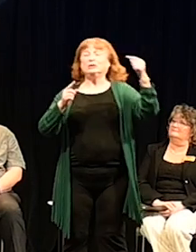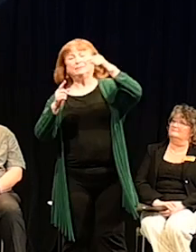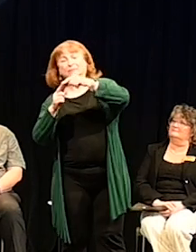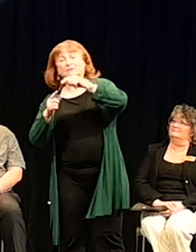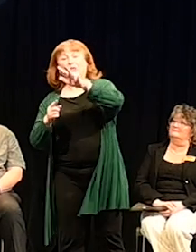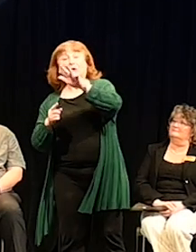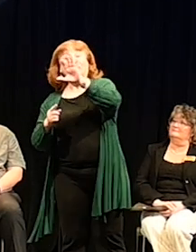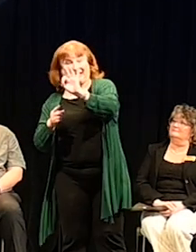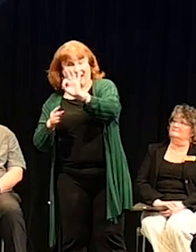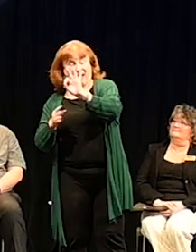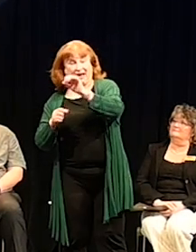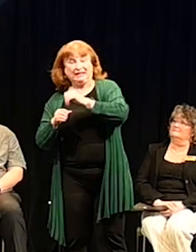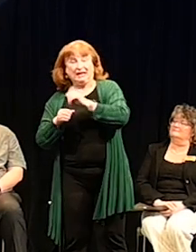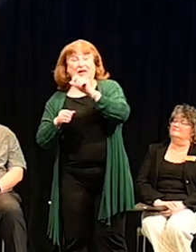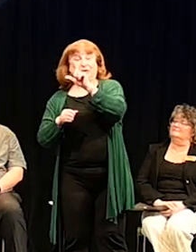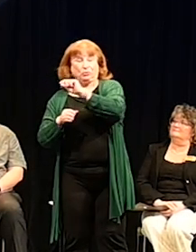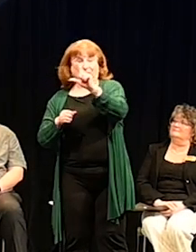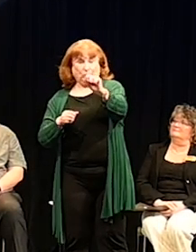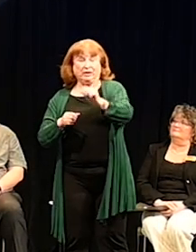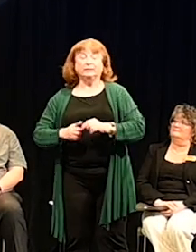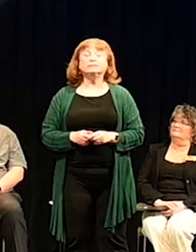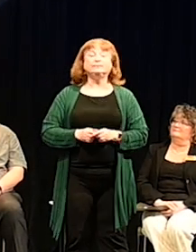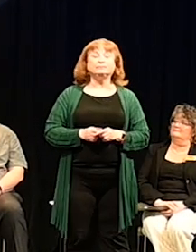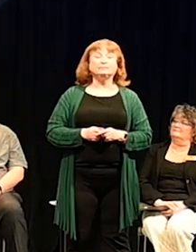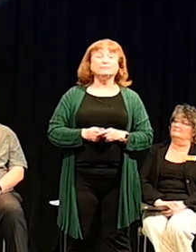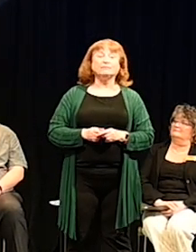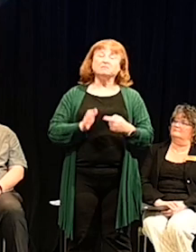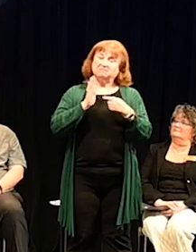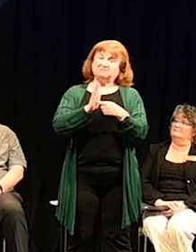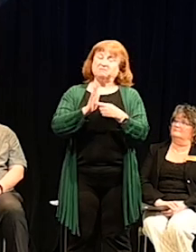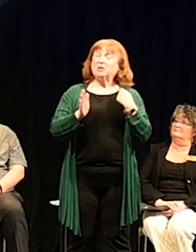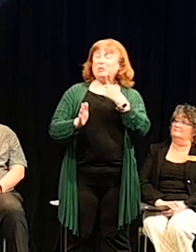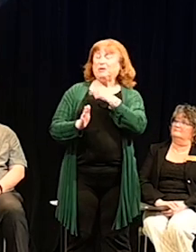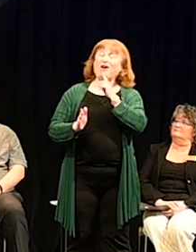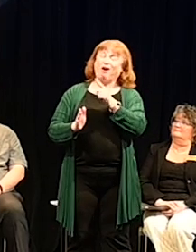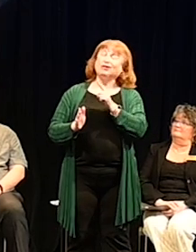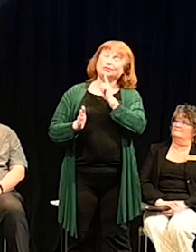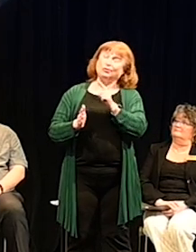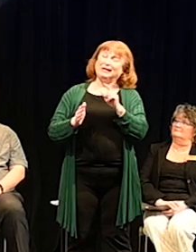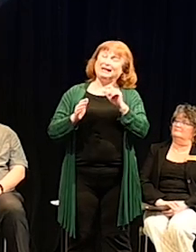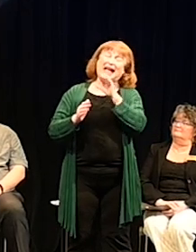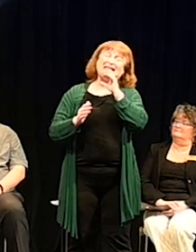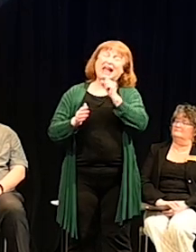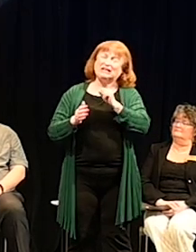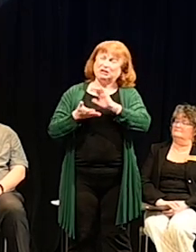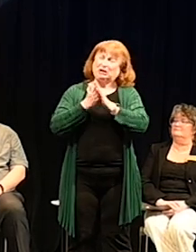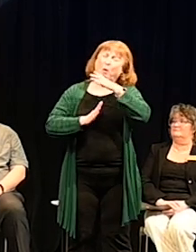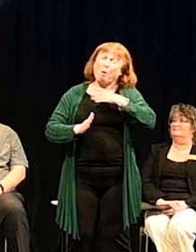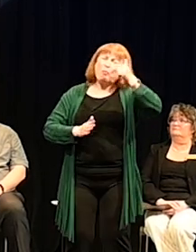to 39 in 2020, indicating that we are truly an aging